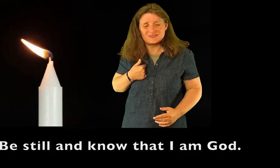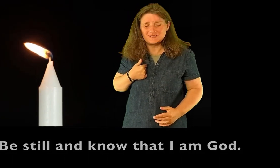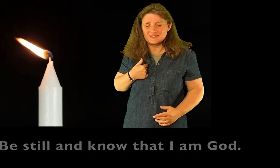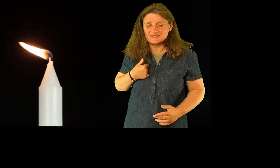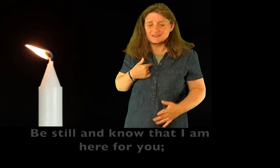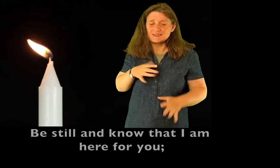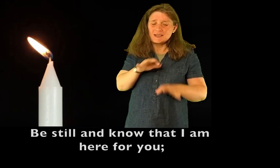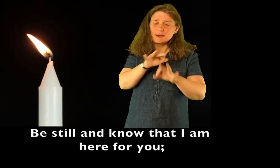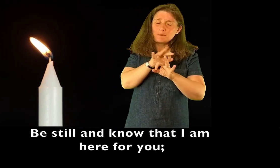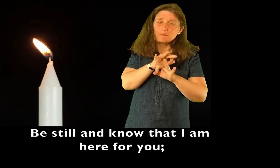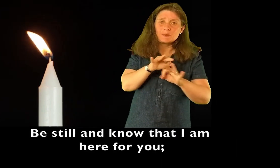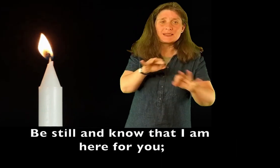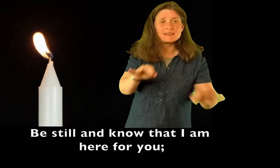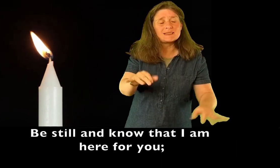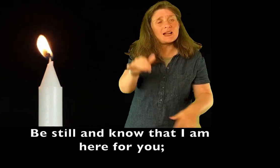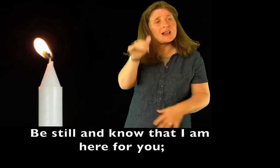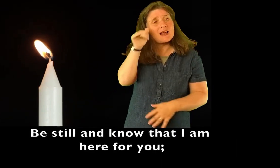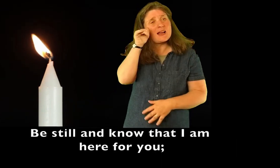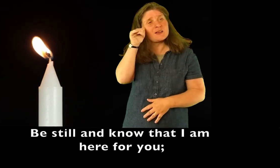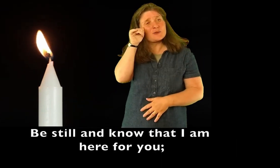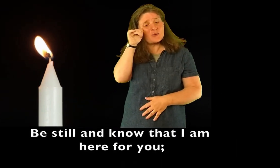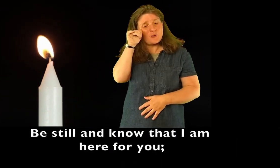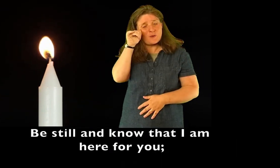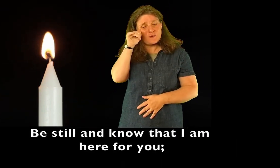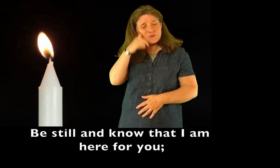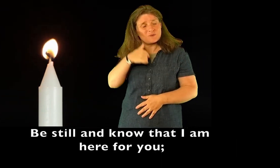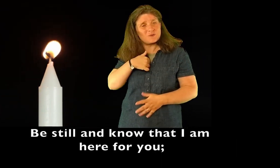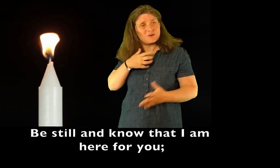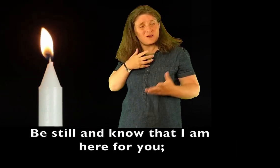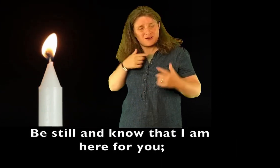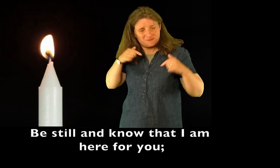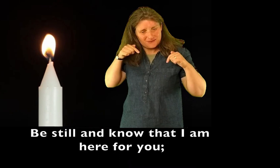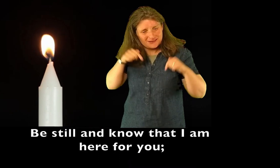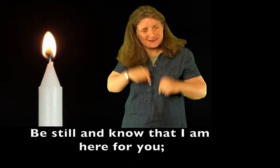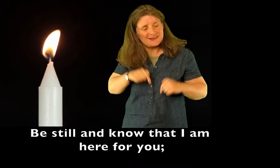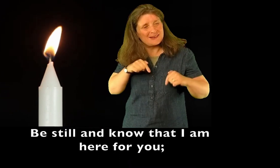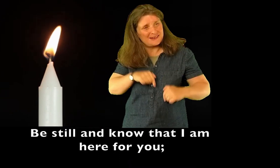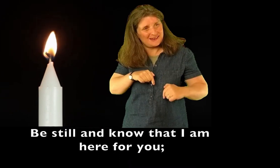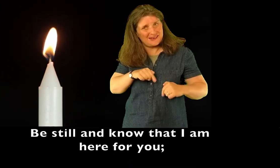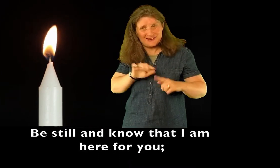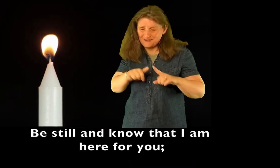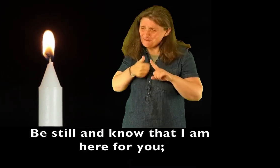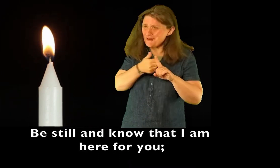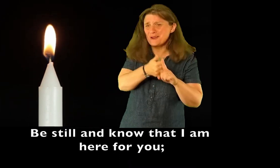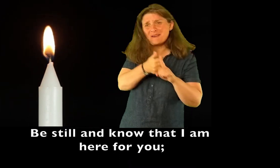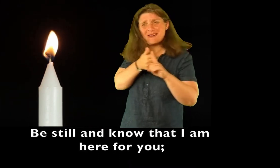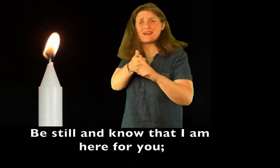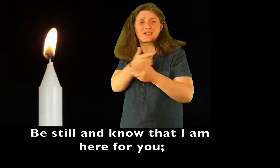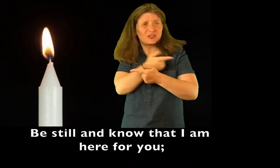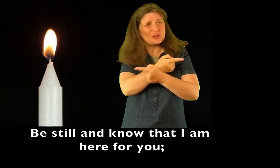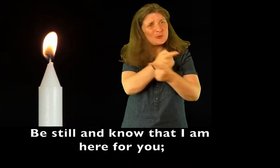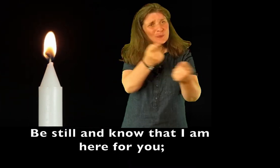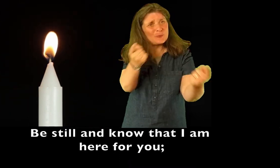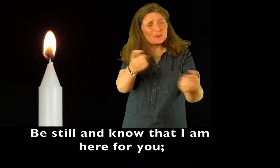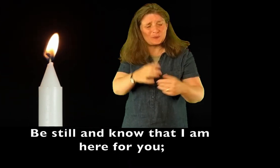Be still and know that I am here for you.